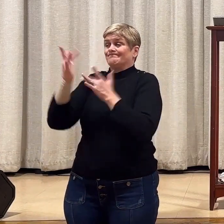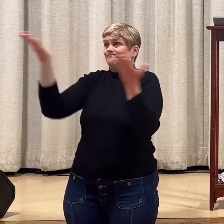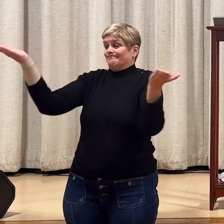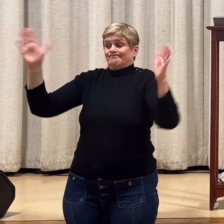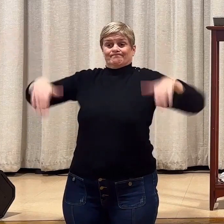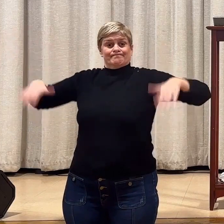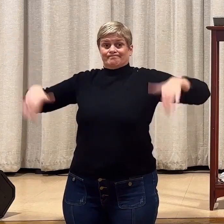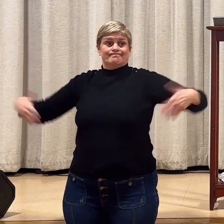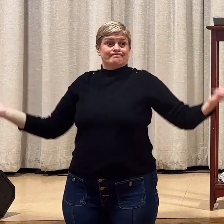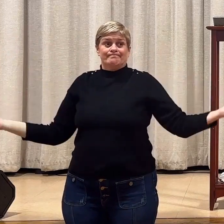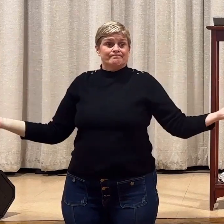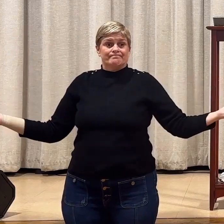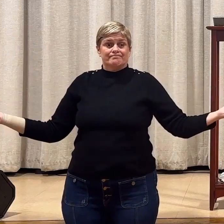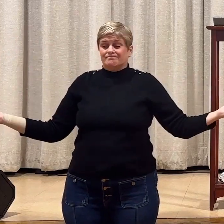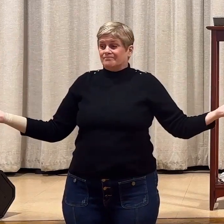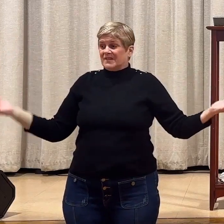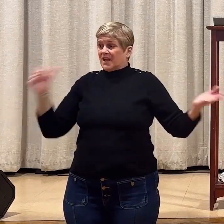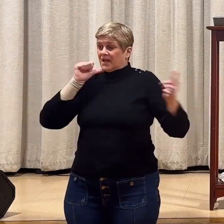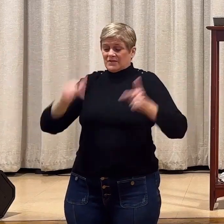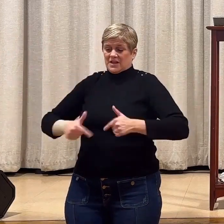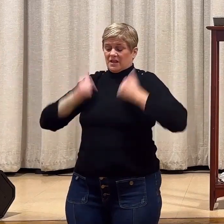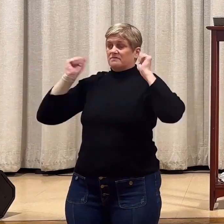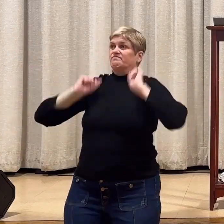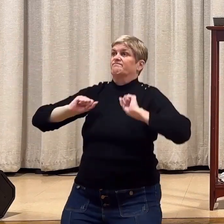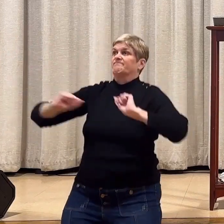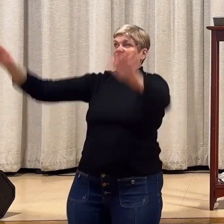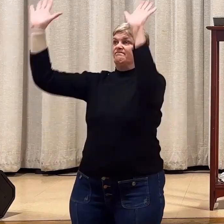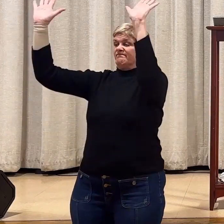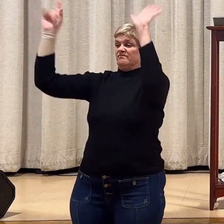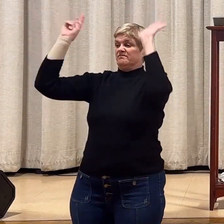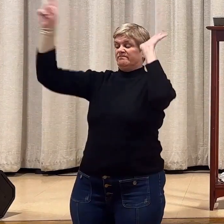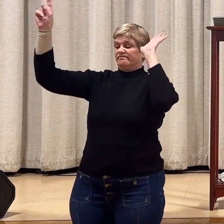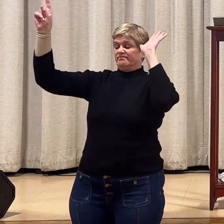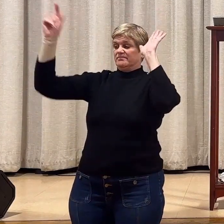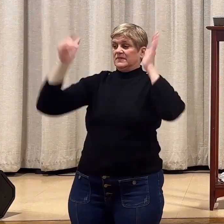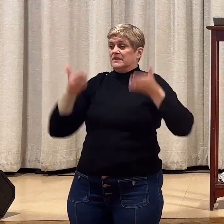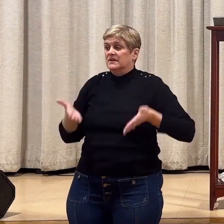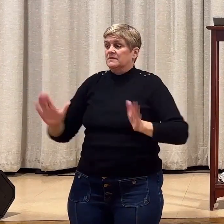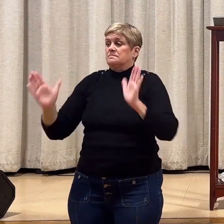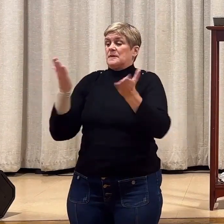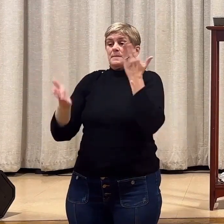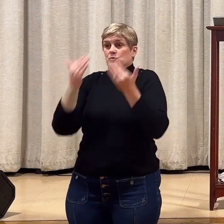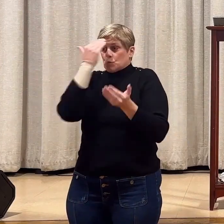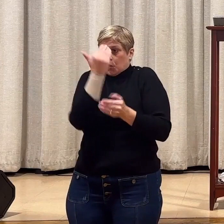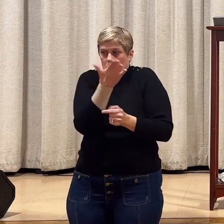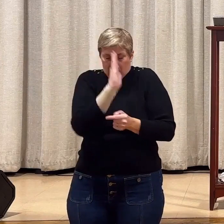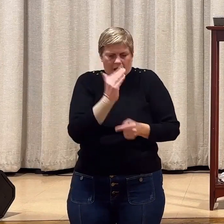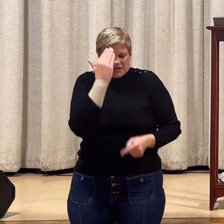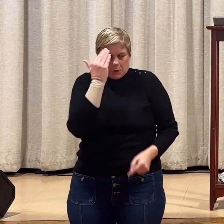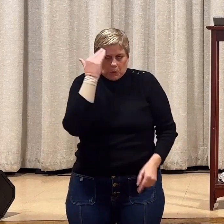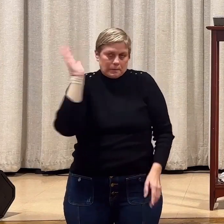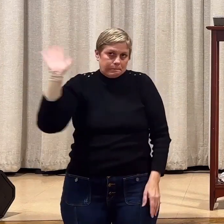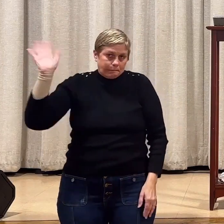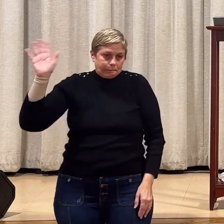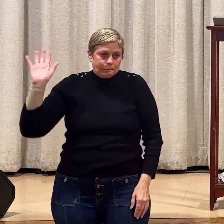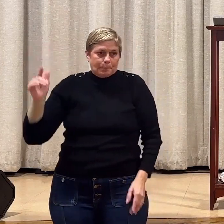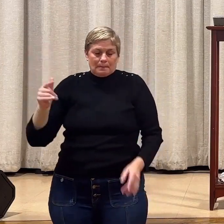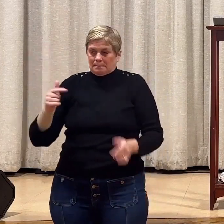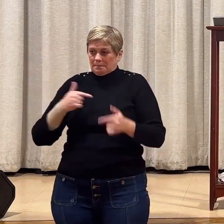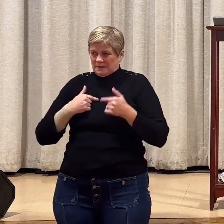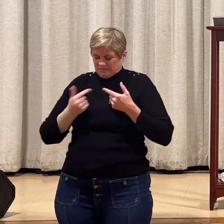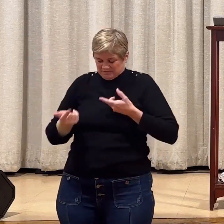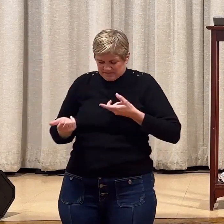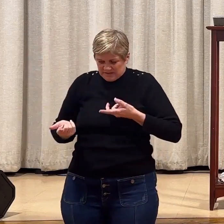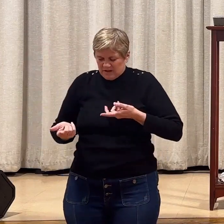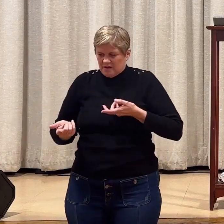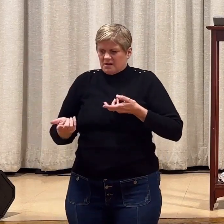your Savior. You haven't surrendered your life to him yet. You might have known about God for a while, but you've never had him fill